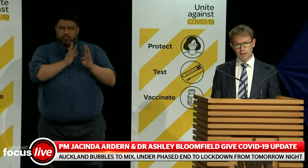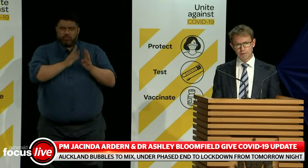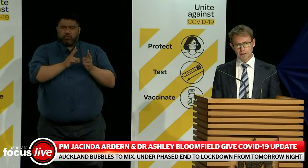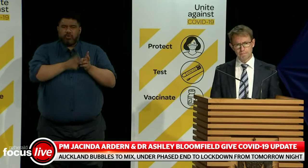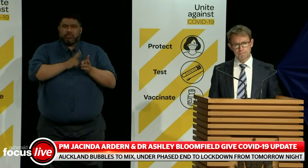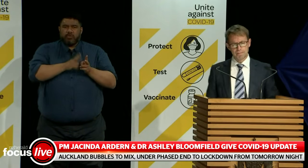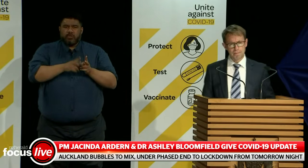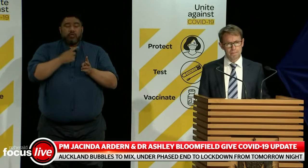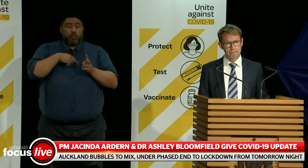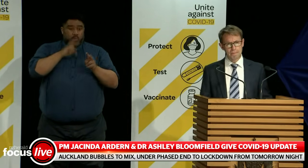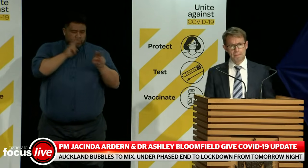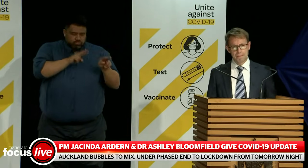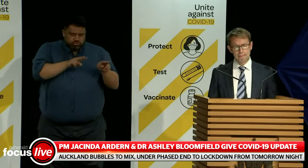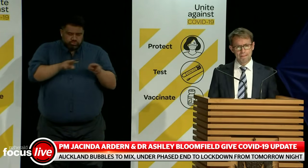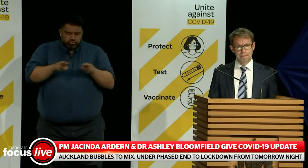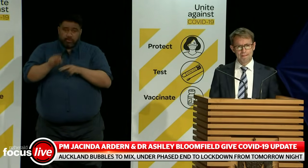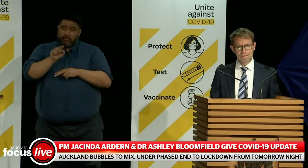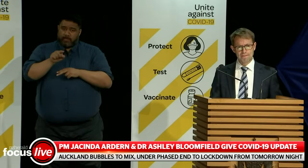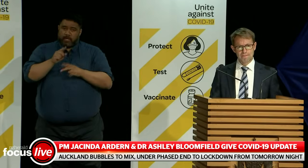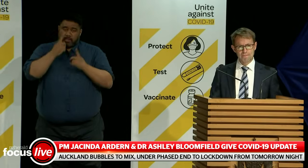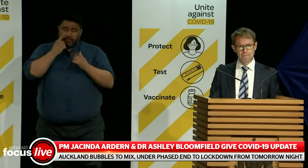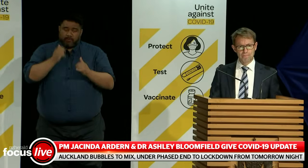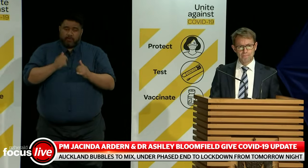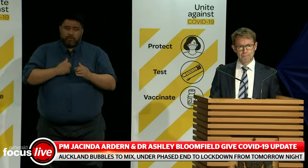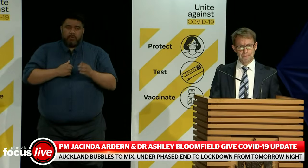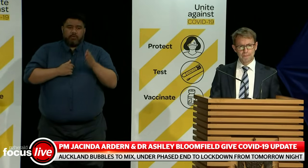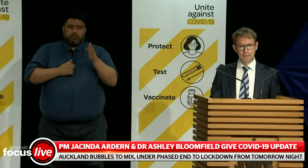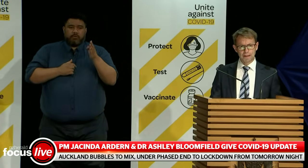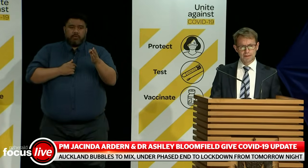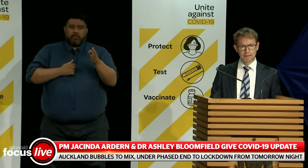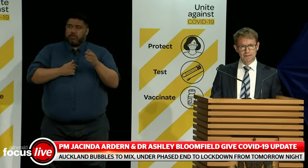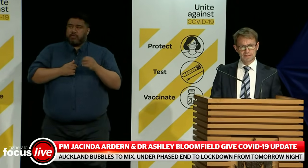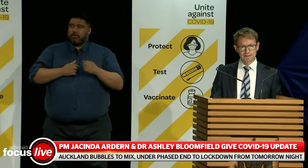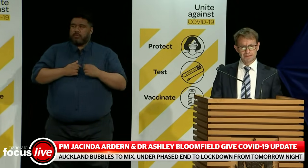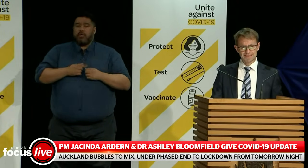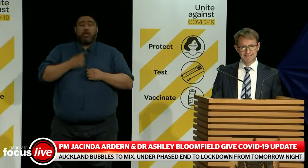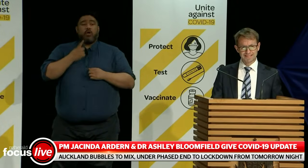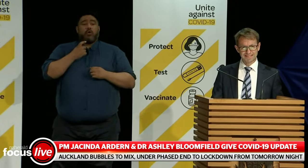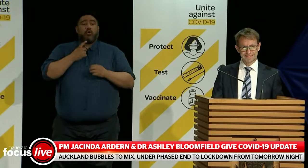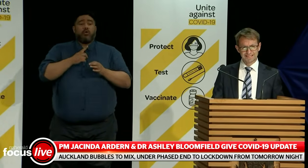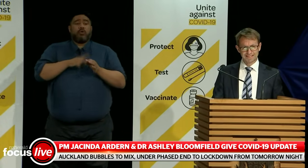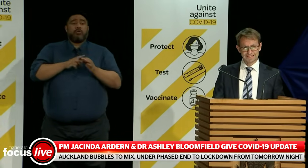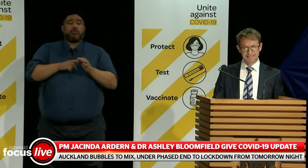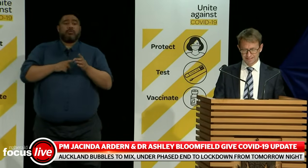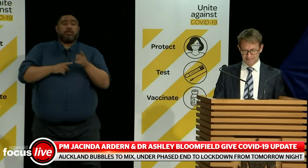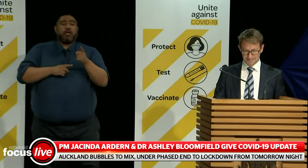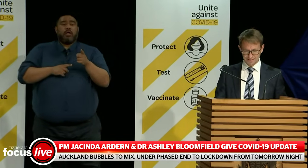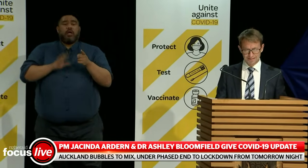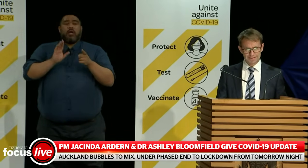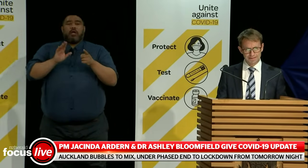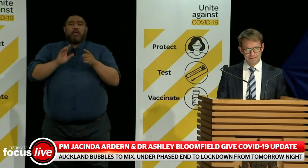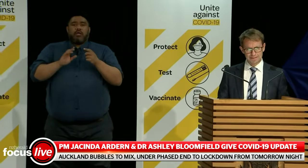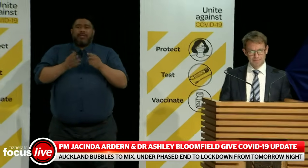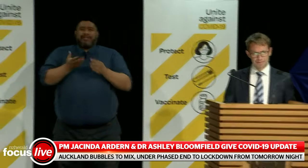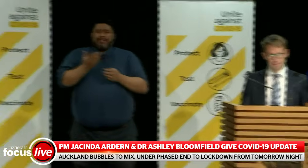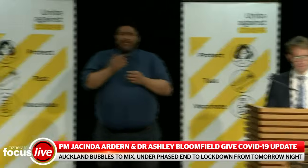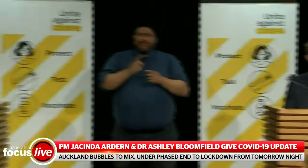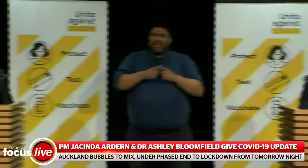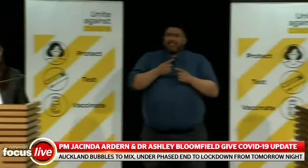monitoring very carefully. Prime Minister, just one more on the vaccinations. We're just going to pick up the pace a little bit, everyone. Just